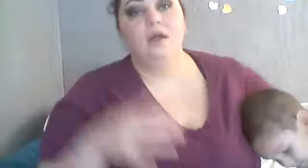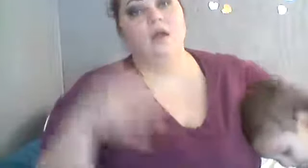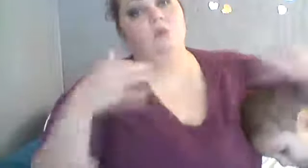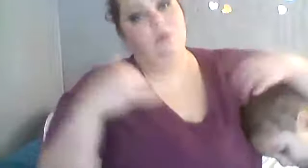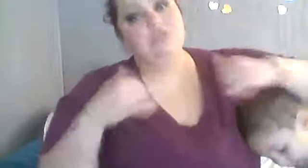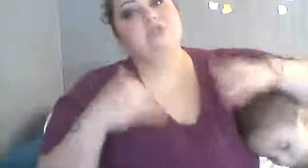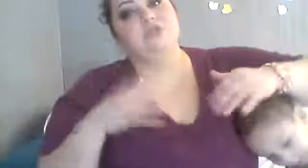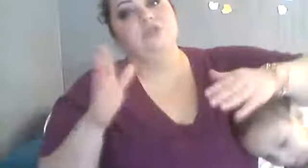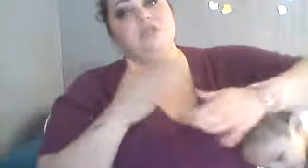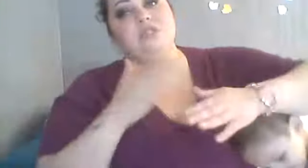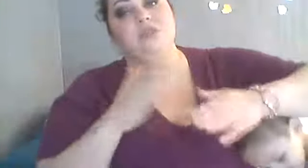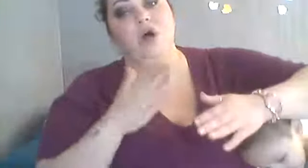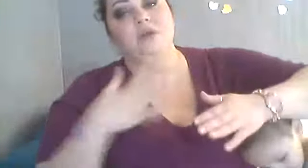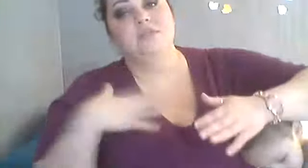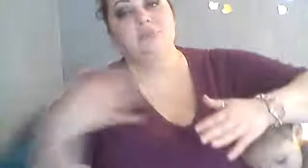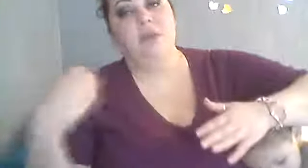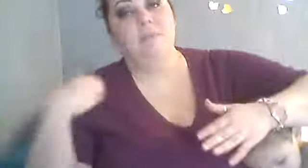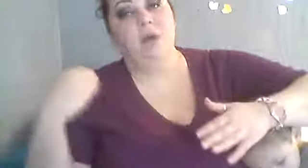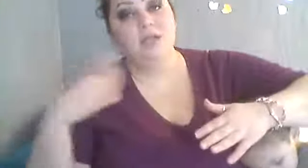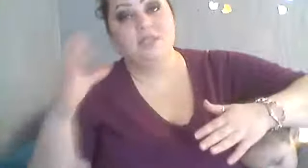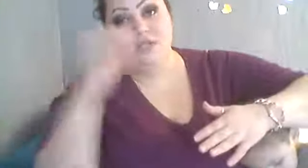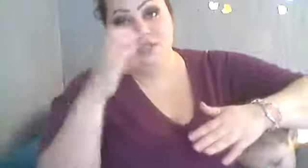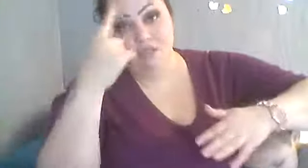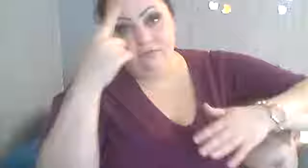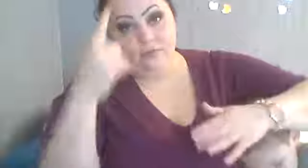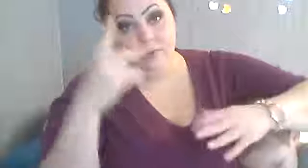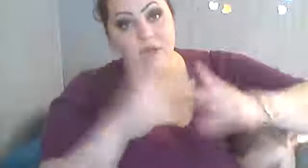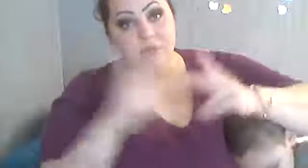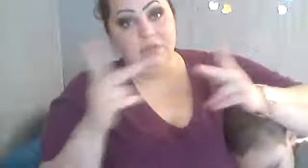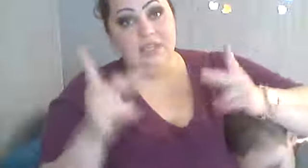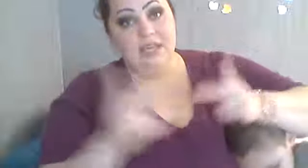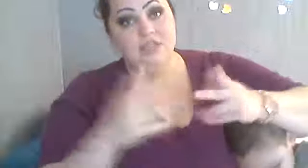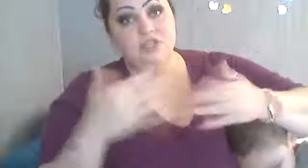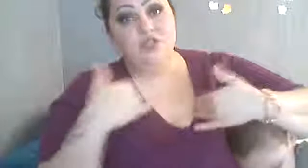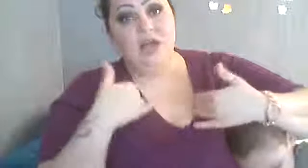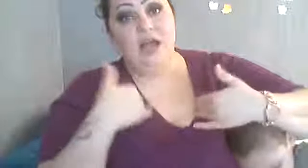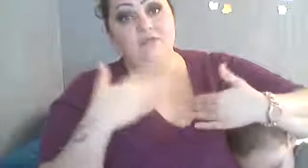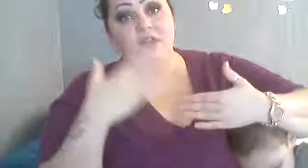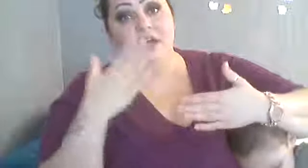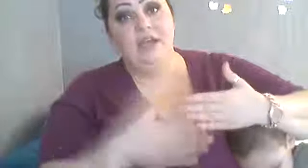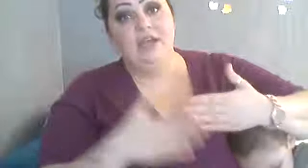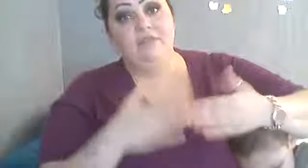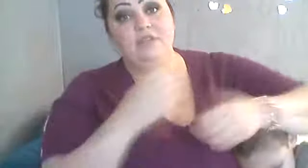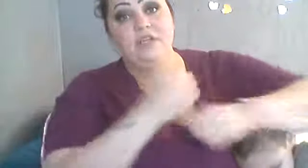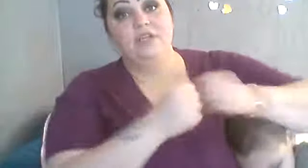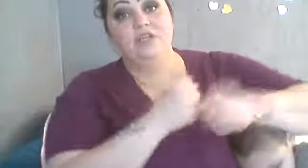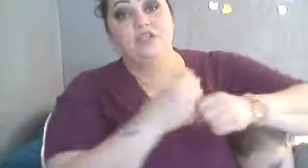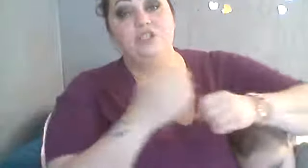We will still do the songs. My boss is looking for a place to have the end of the year